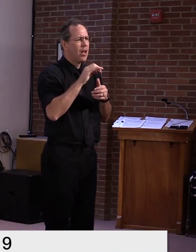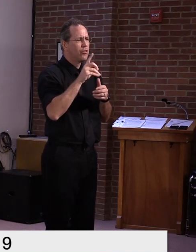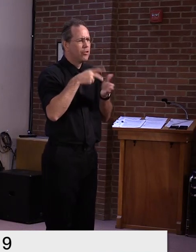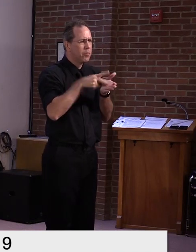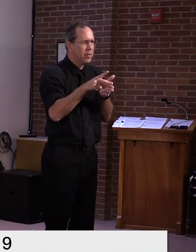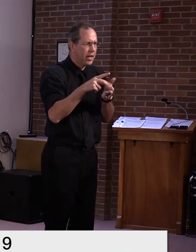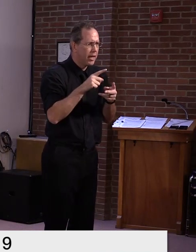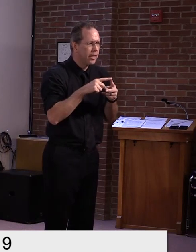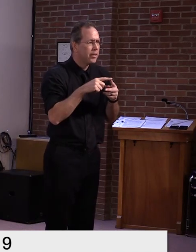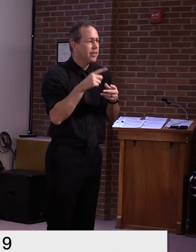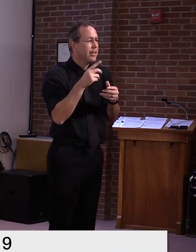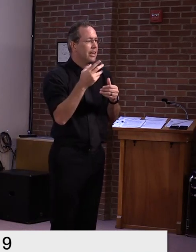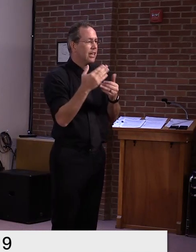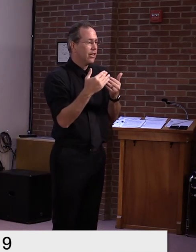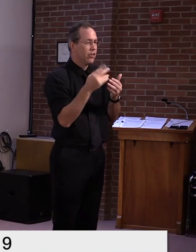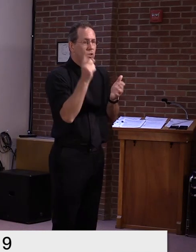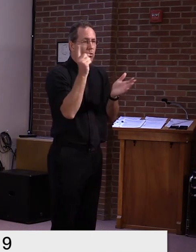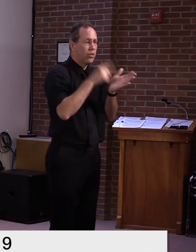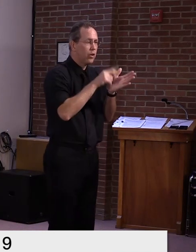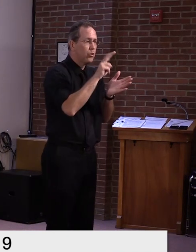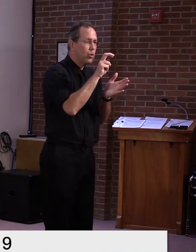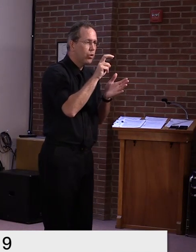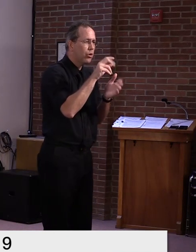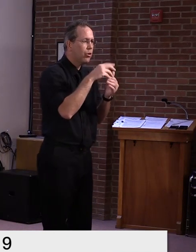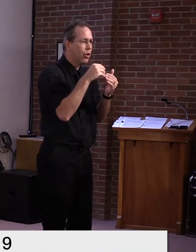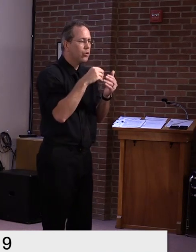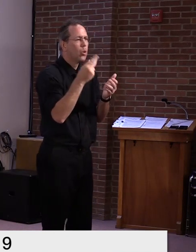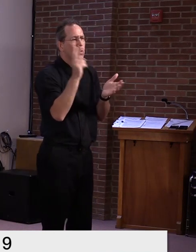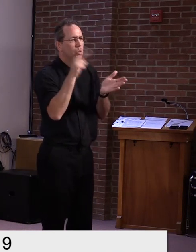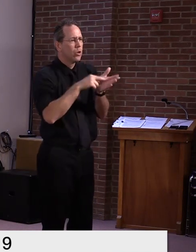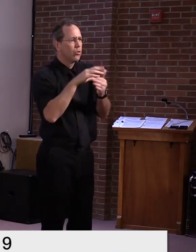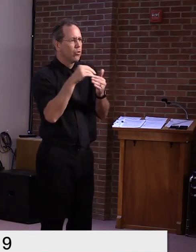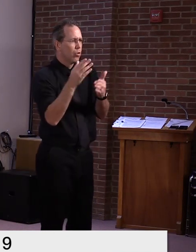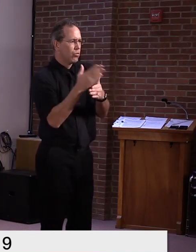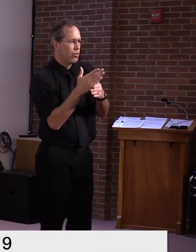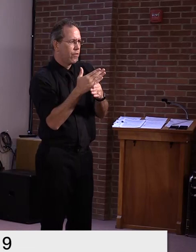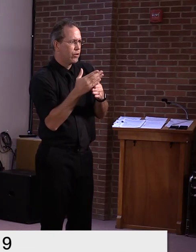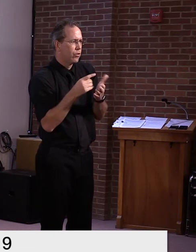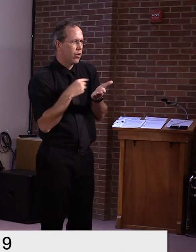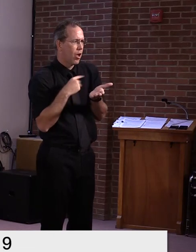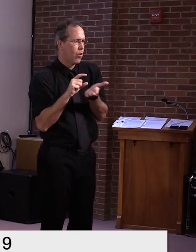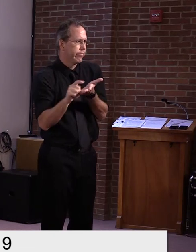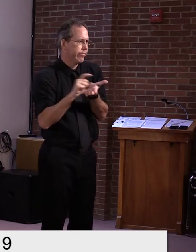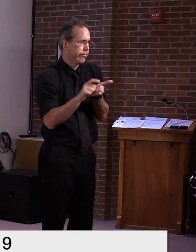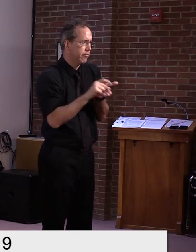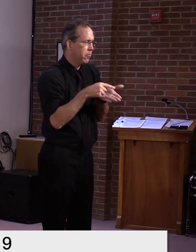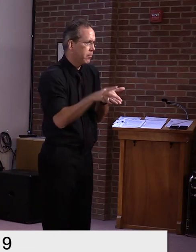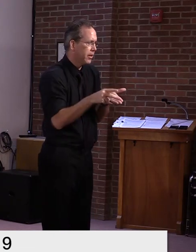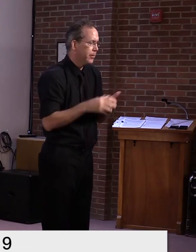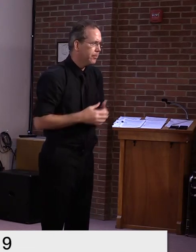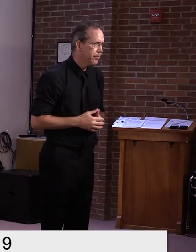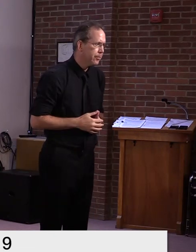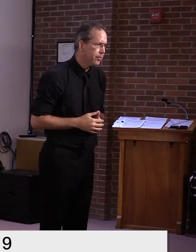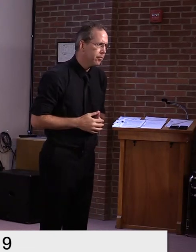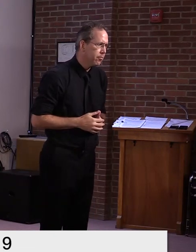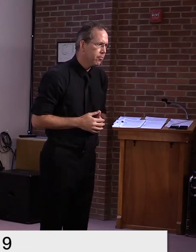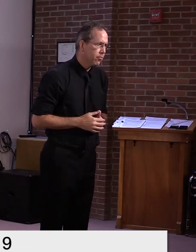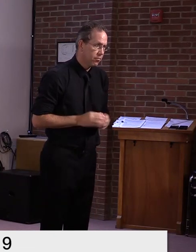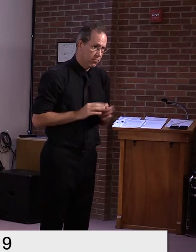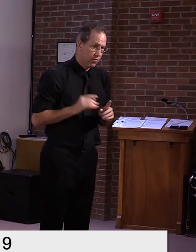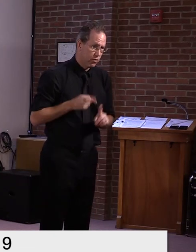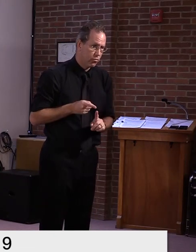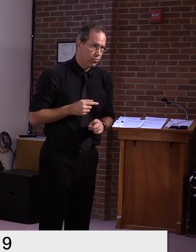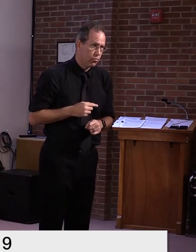the hours that you work. Got it. And just to be clear, you said you're going to need 10,000 slots to accommodate